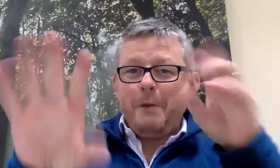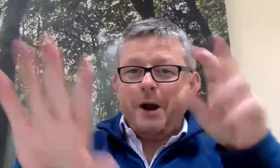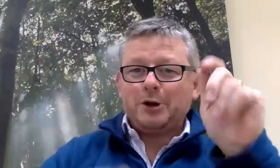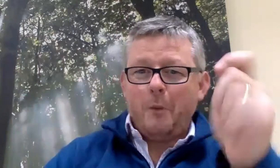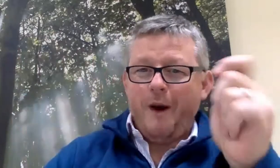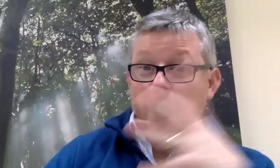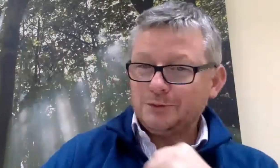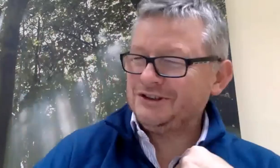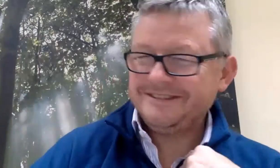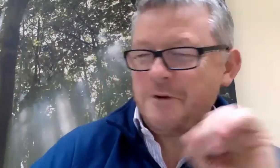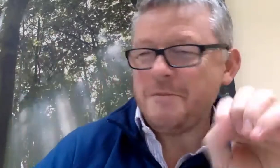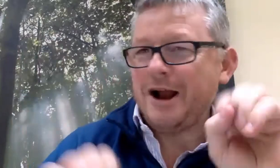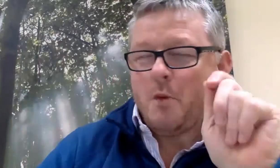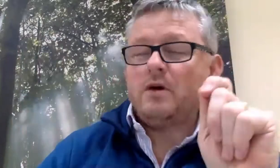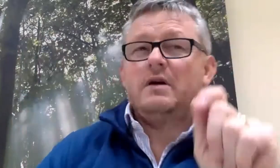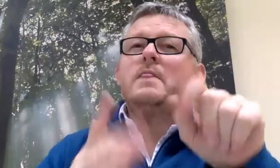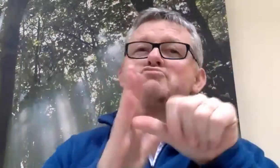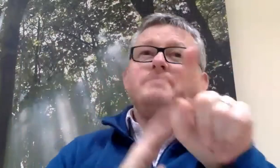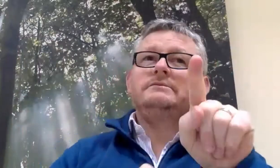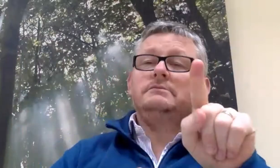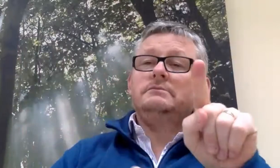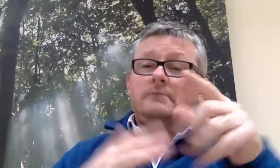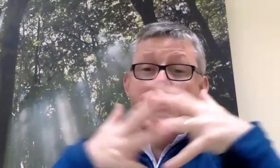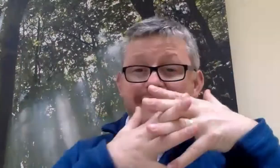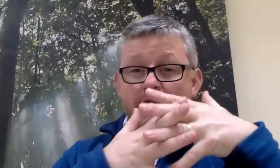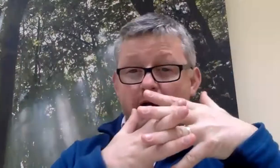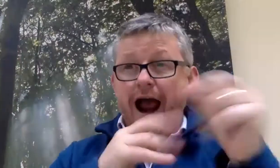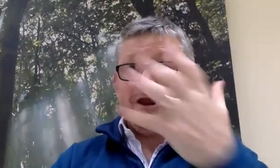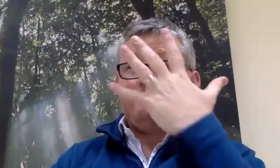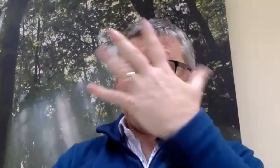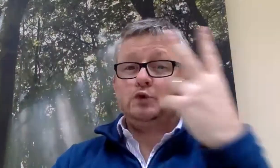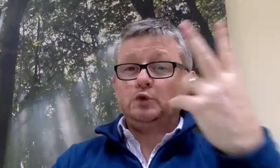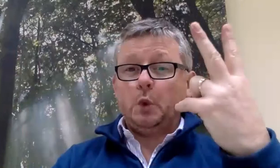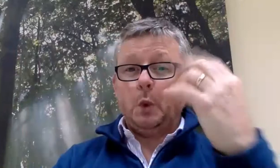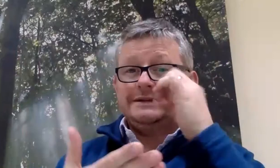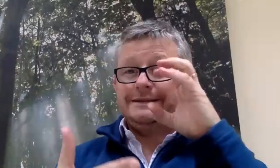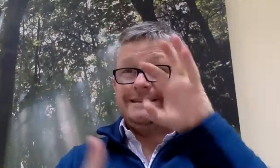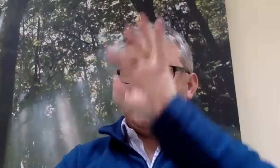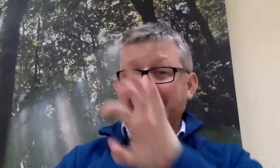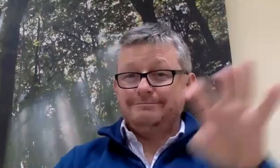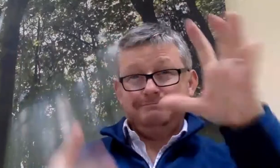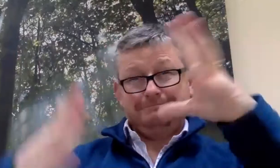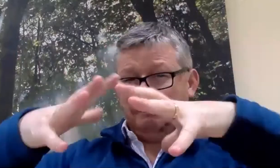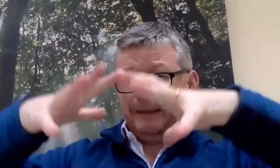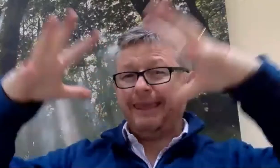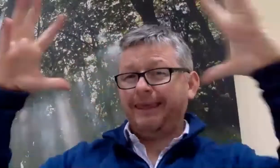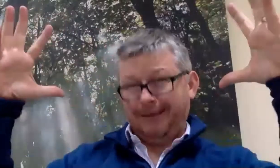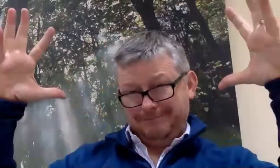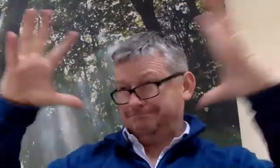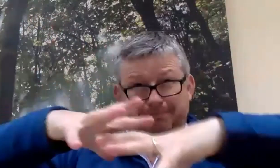Yeah, I wish I had a magic wand, the magic wand that you refer to. I mean, I think in America, the difficulty for you is the